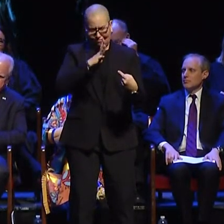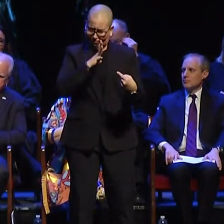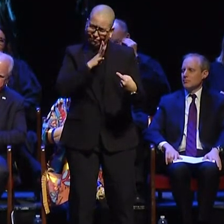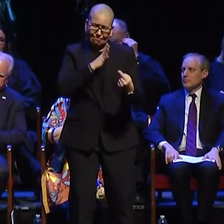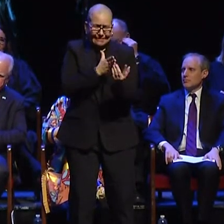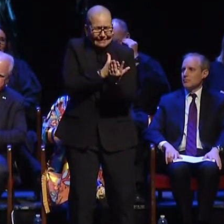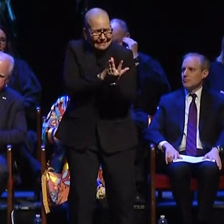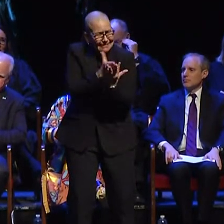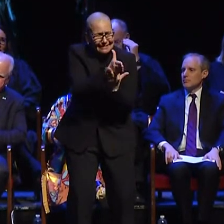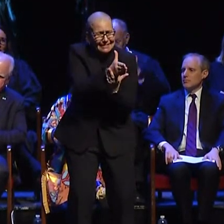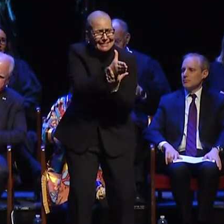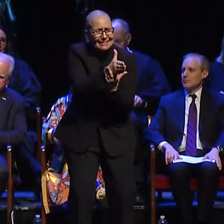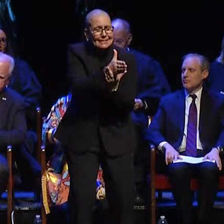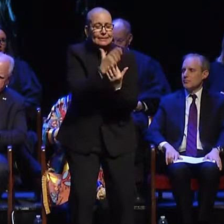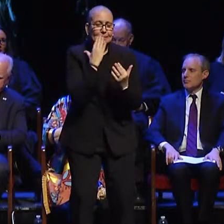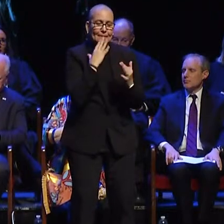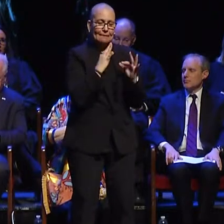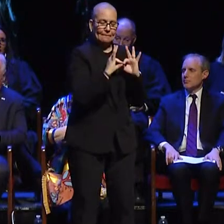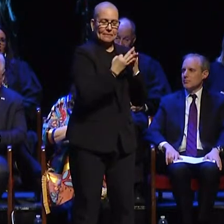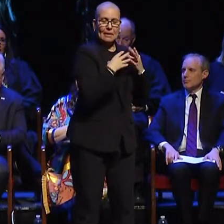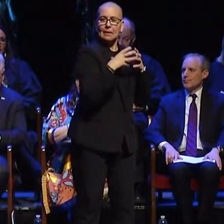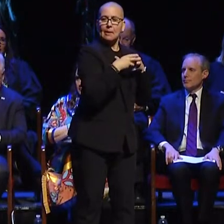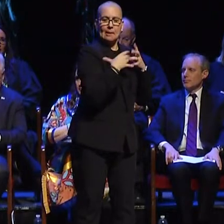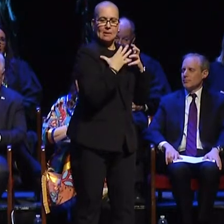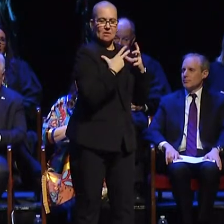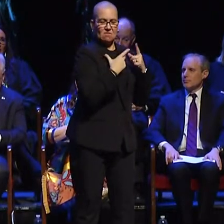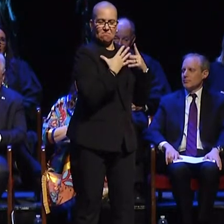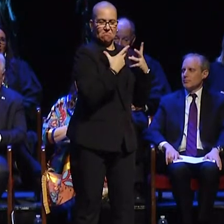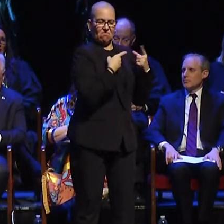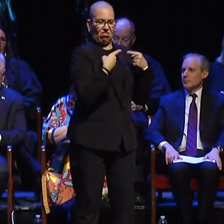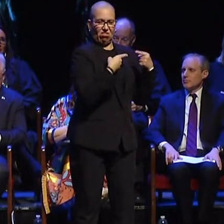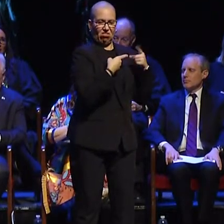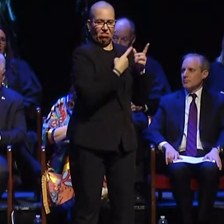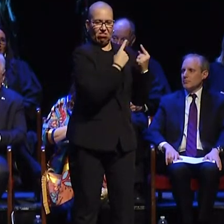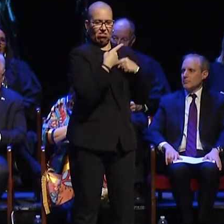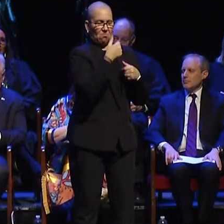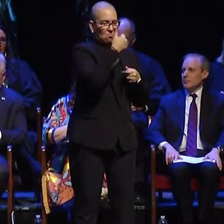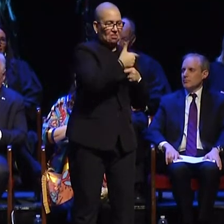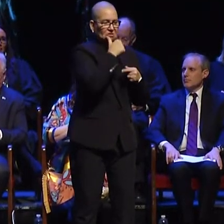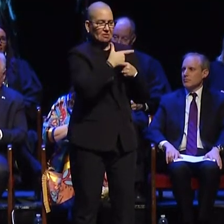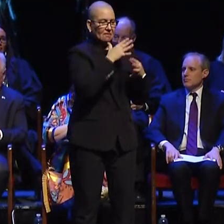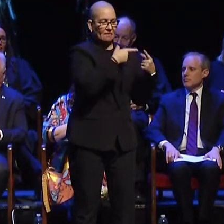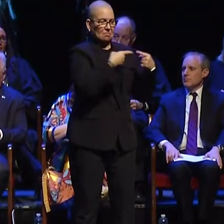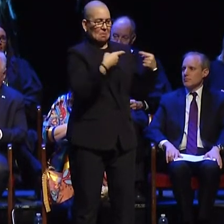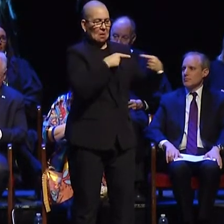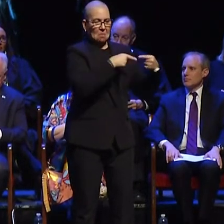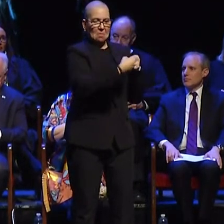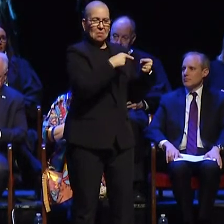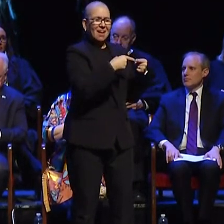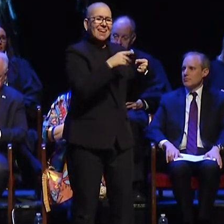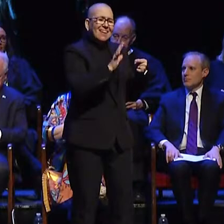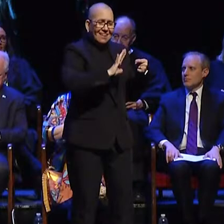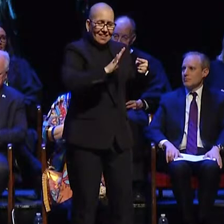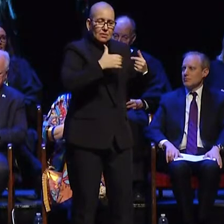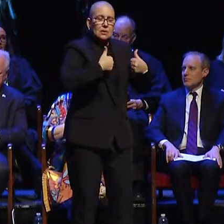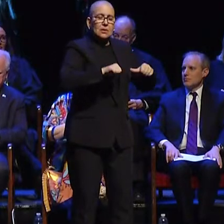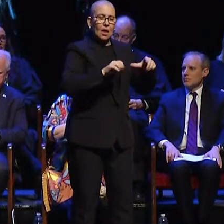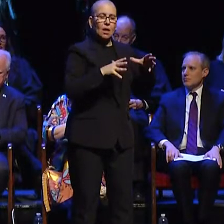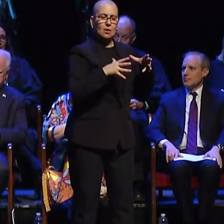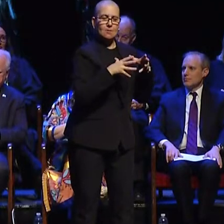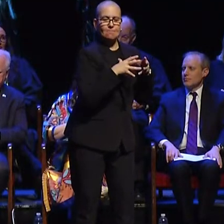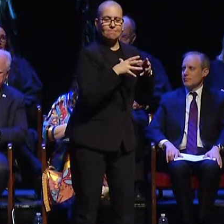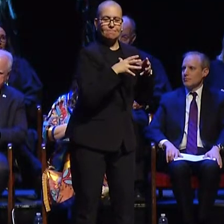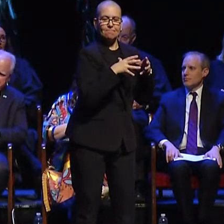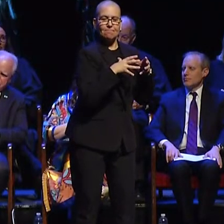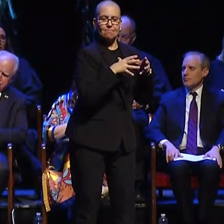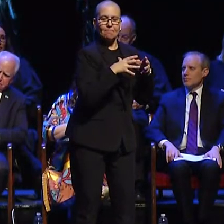family gathering and you're fighting and arguing about a national issue, you know what? You can bring people together with a local issue, whether it's about making